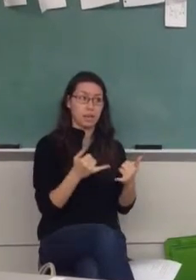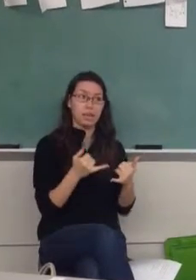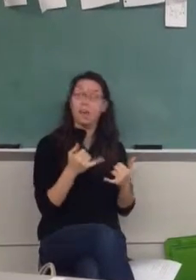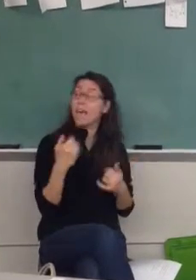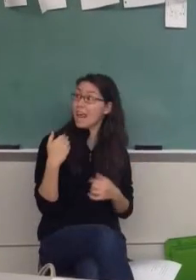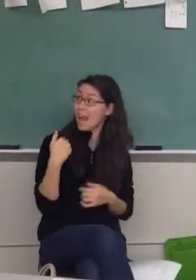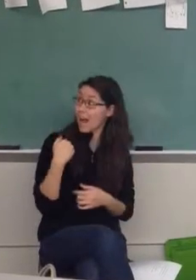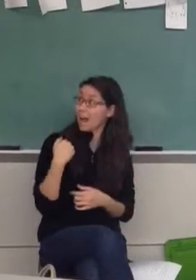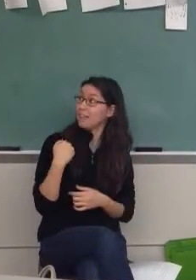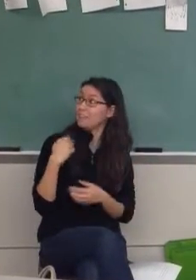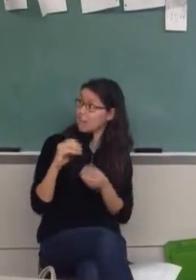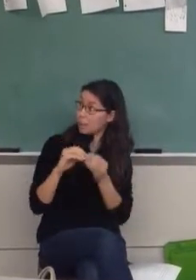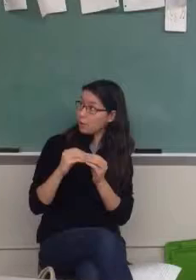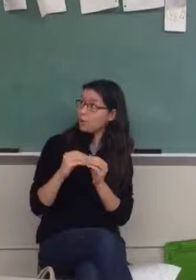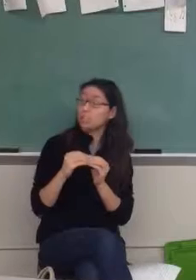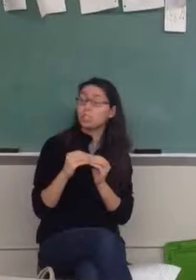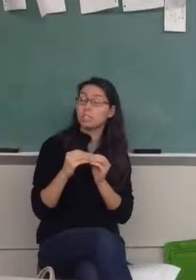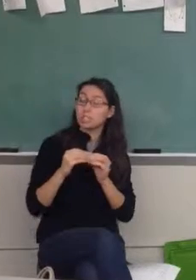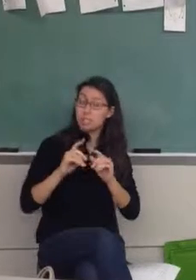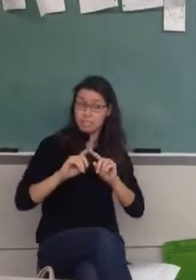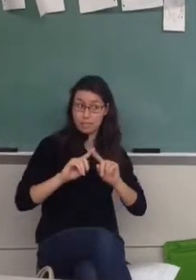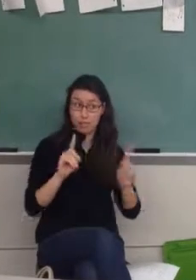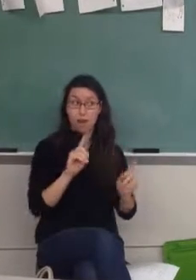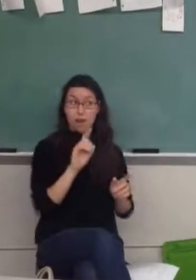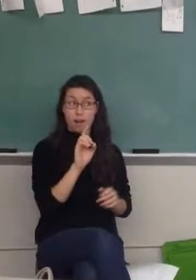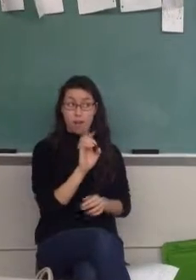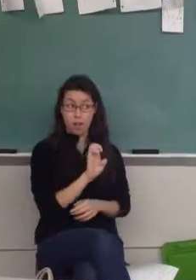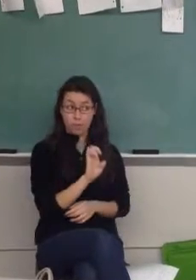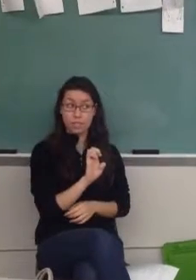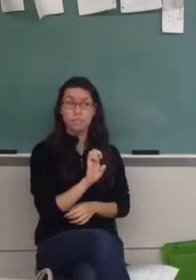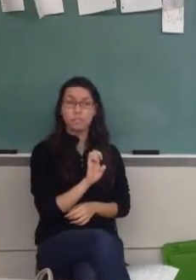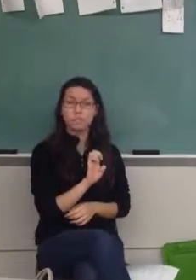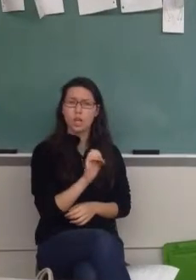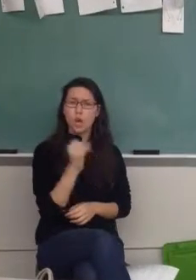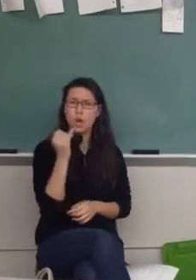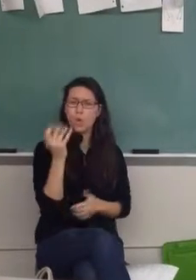elements. It has different elements. What did he use for